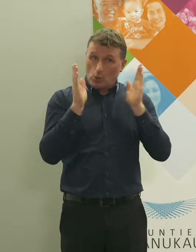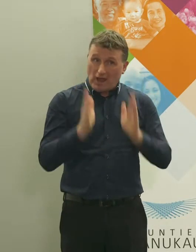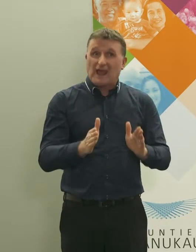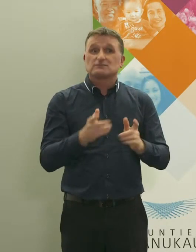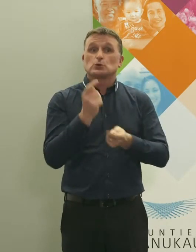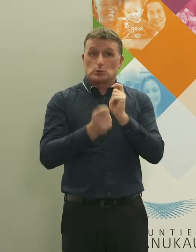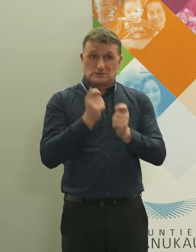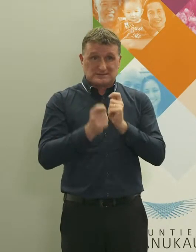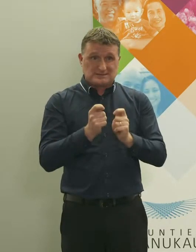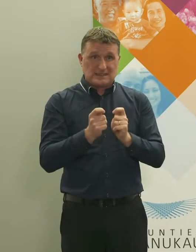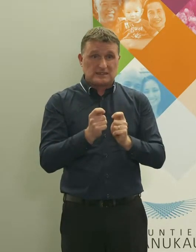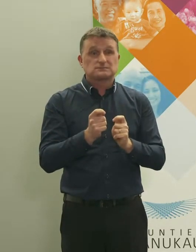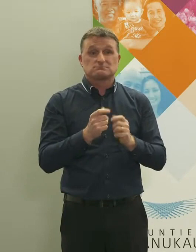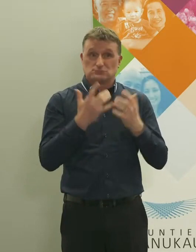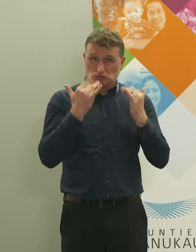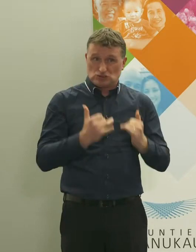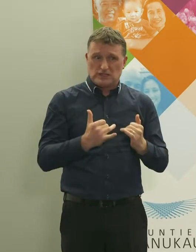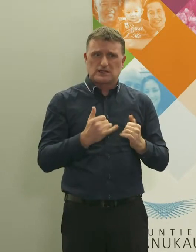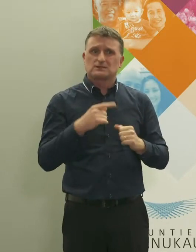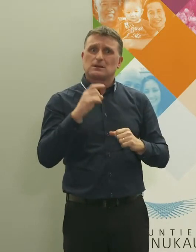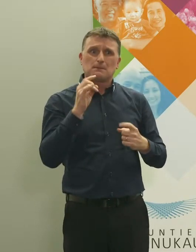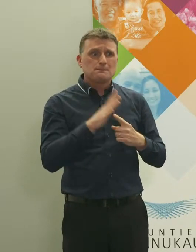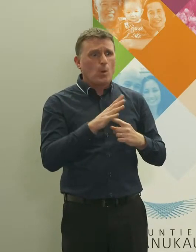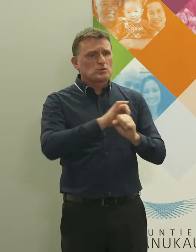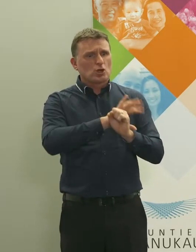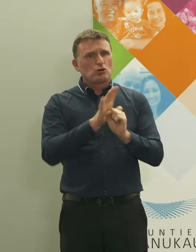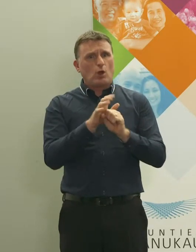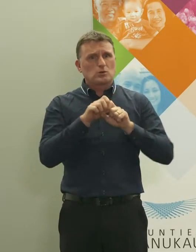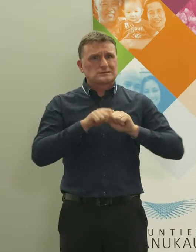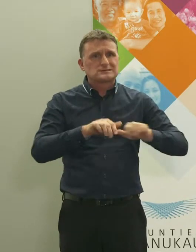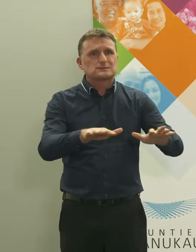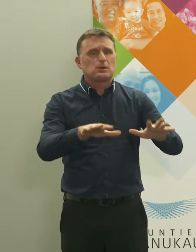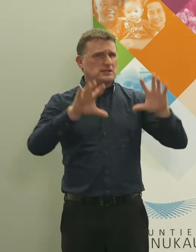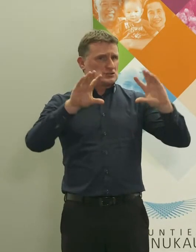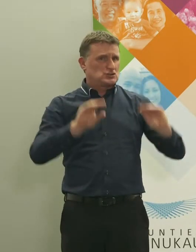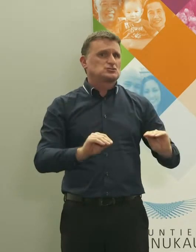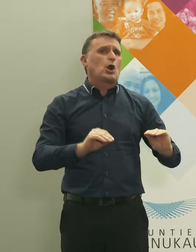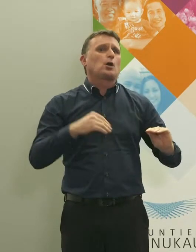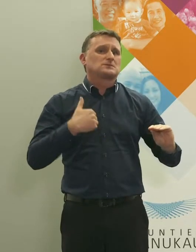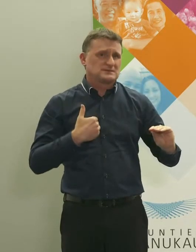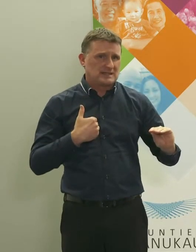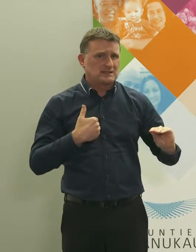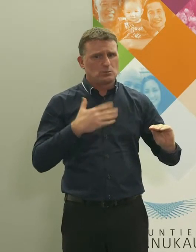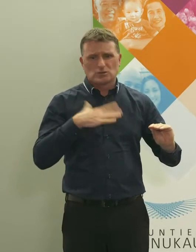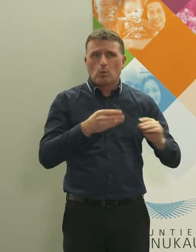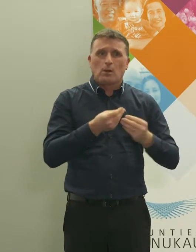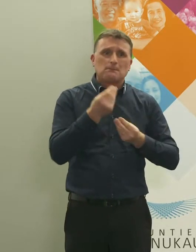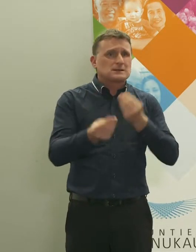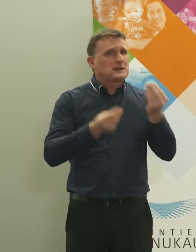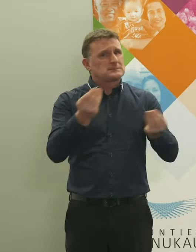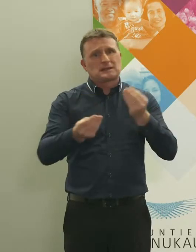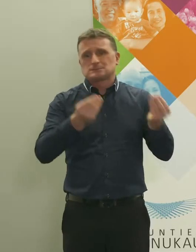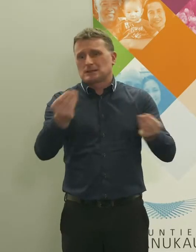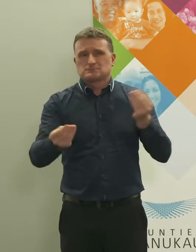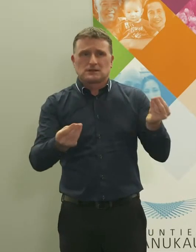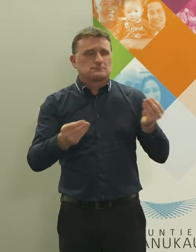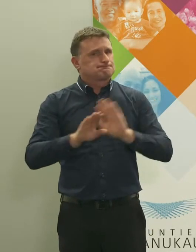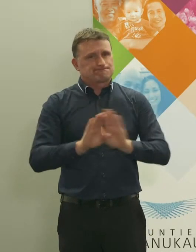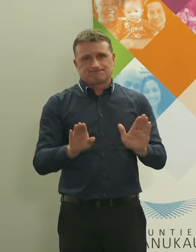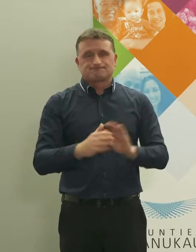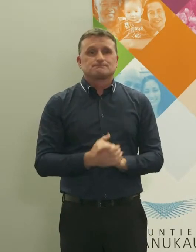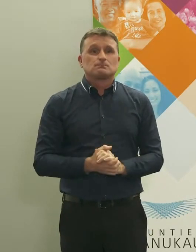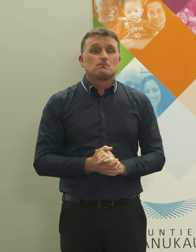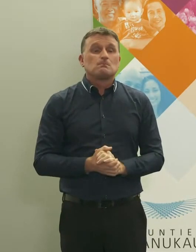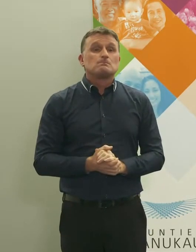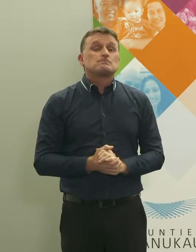this is critical to stopping the spread of the virus to other people if it turns out you do have COVID. So I'd just like to